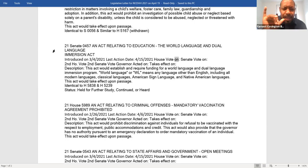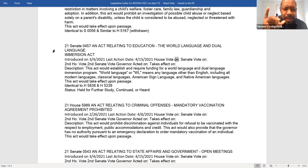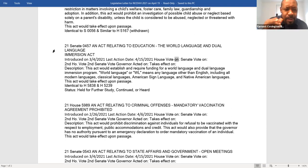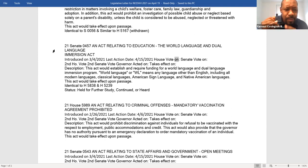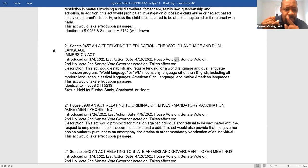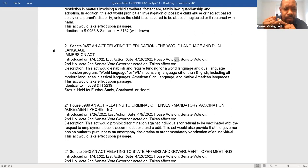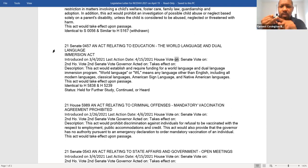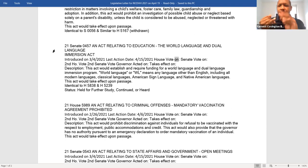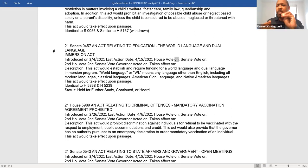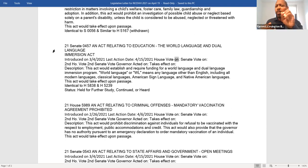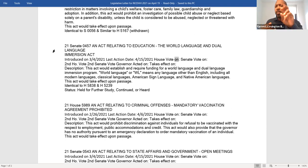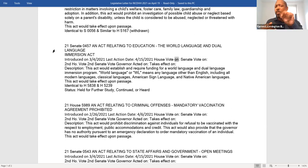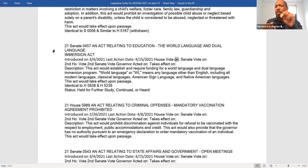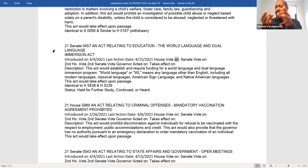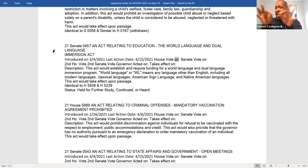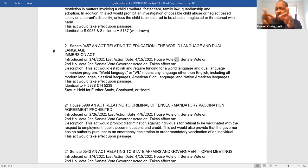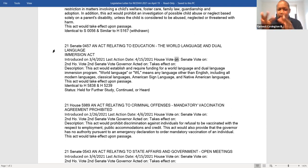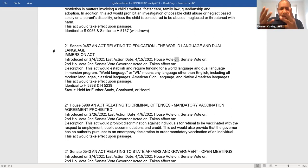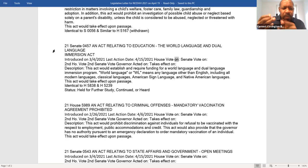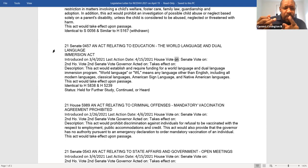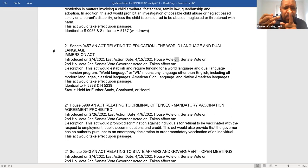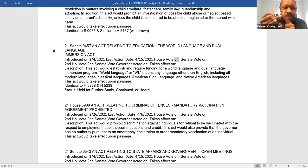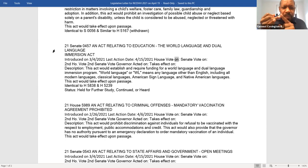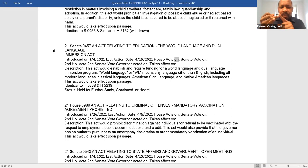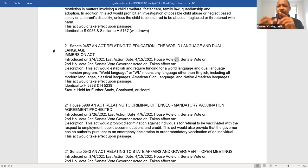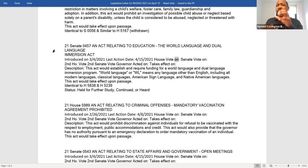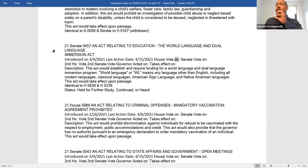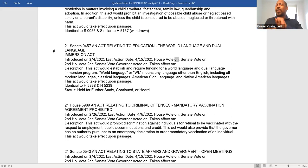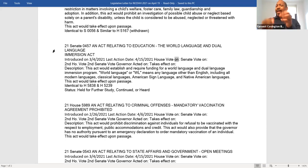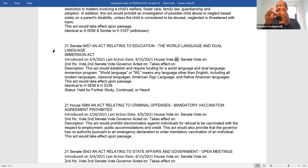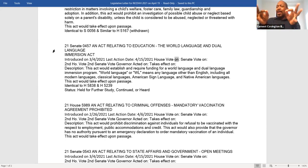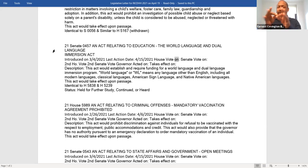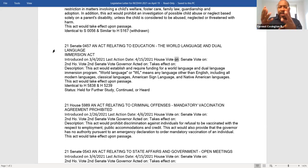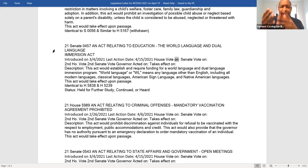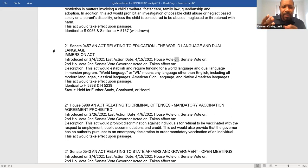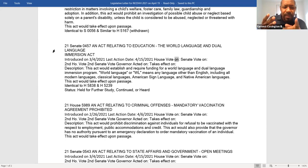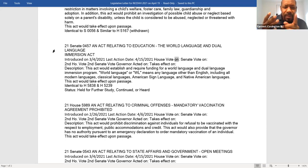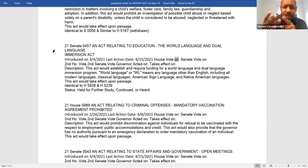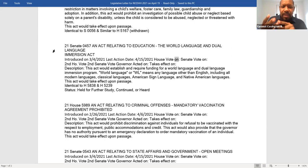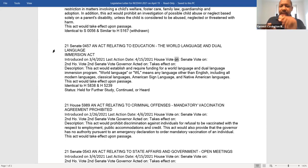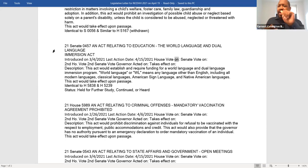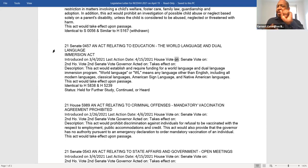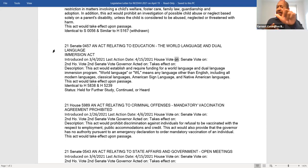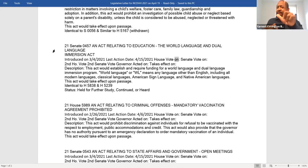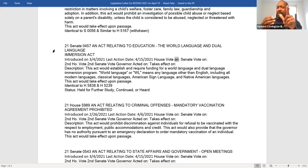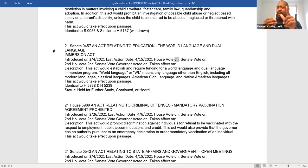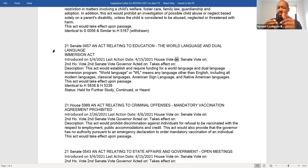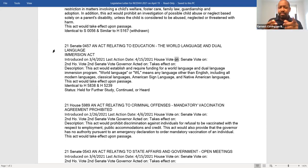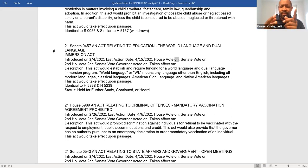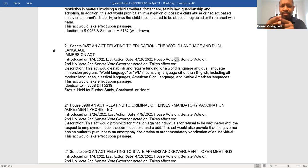So it explains that there would be various languages, which would include modern languages, classical languages, American